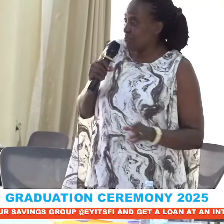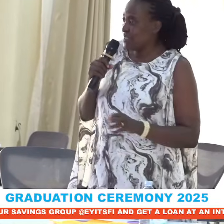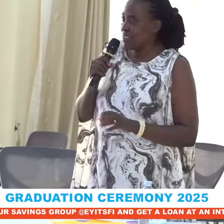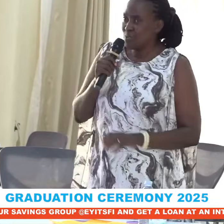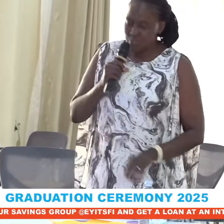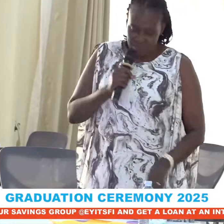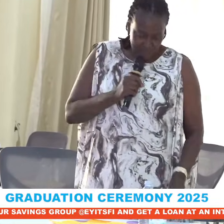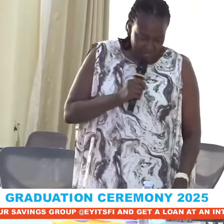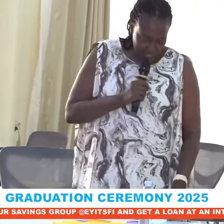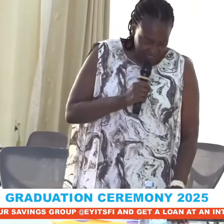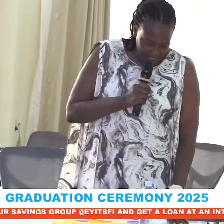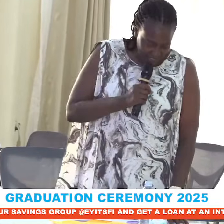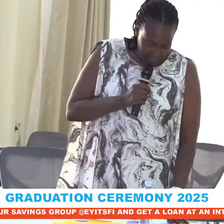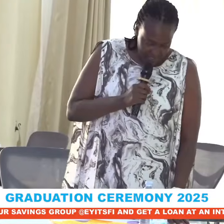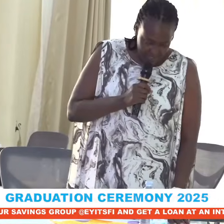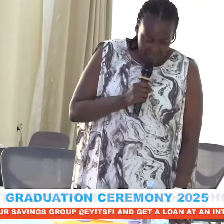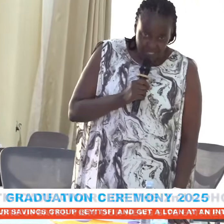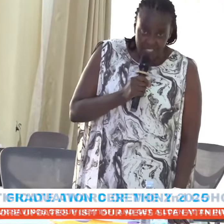So I wish to invite